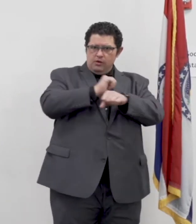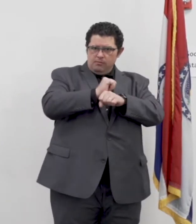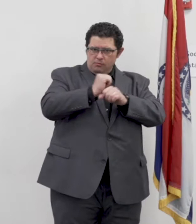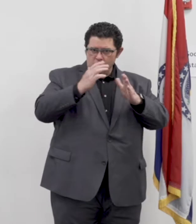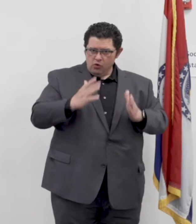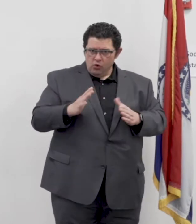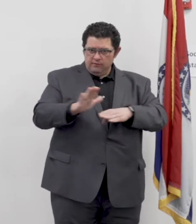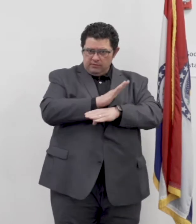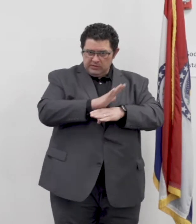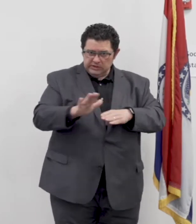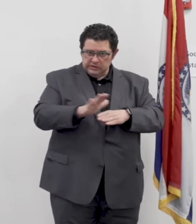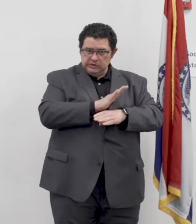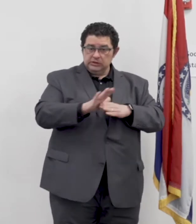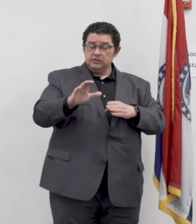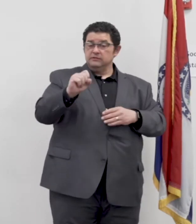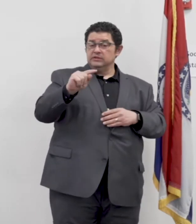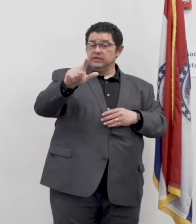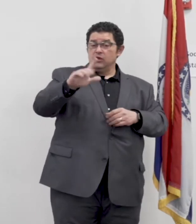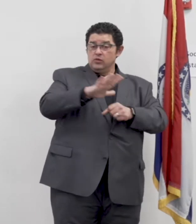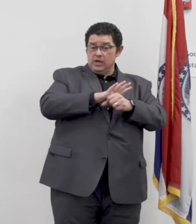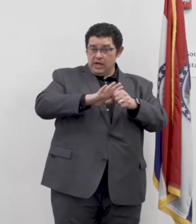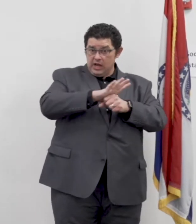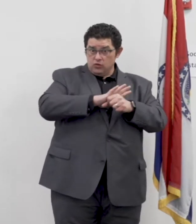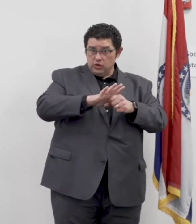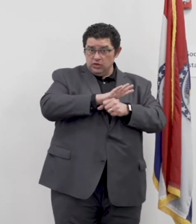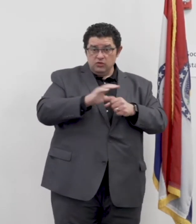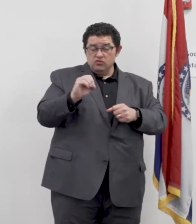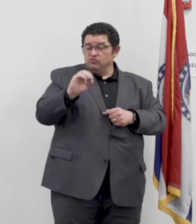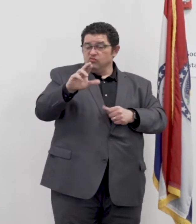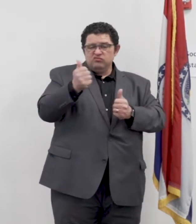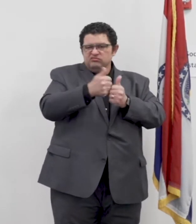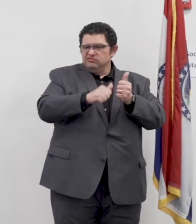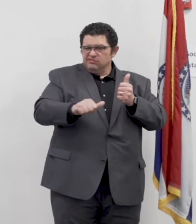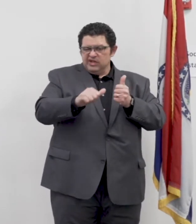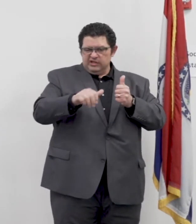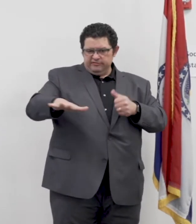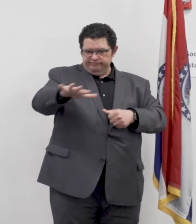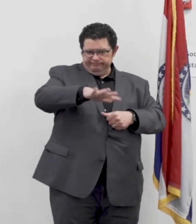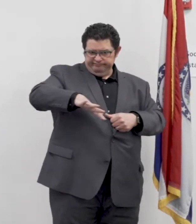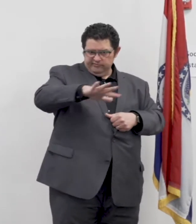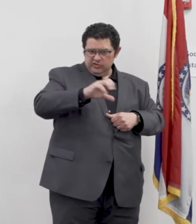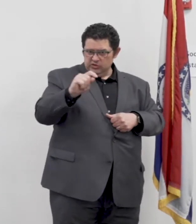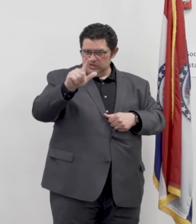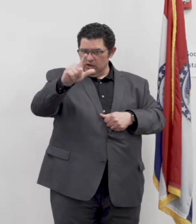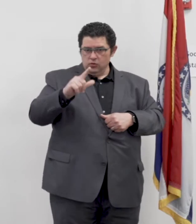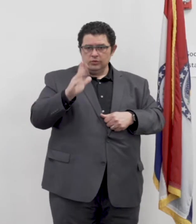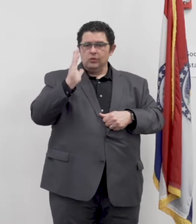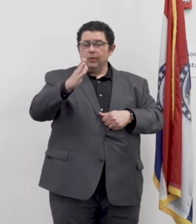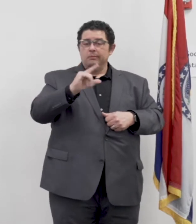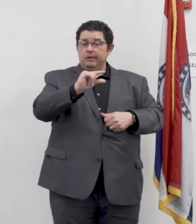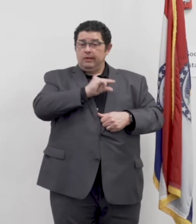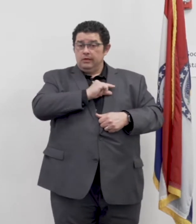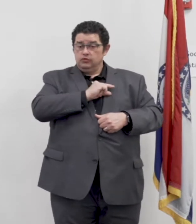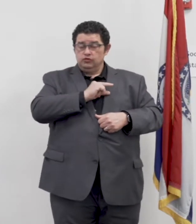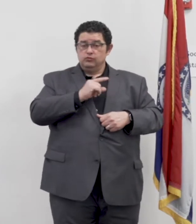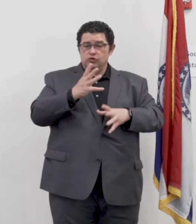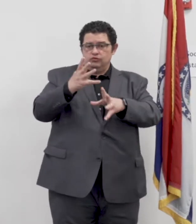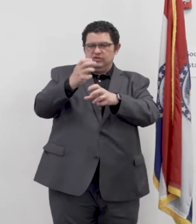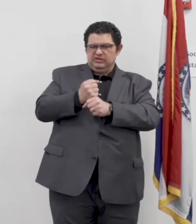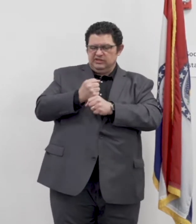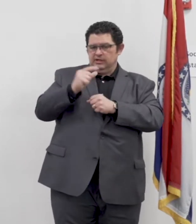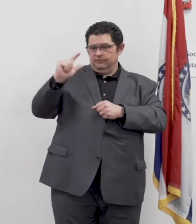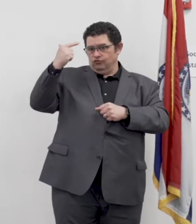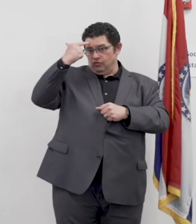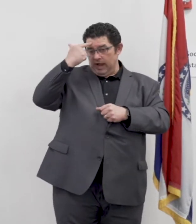elected or appointed official of St. Louis County or any municipality in St. Louis County will be eligible to receive grant